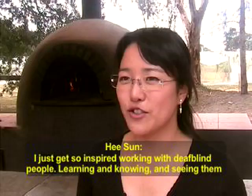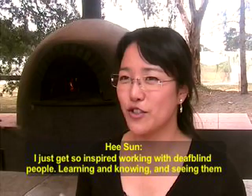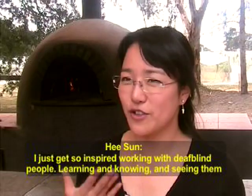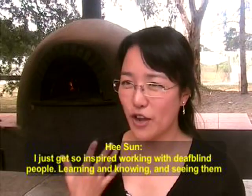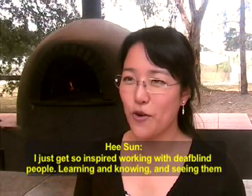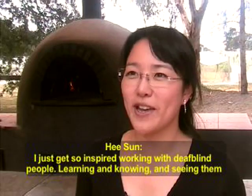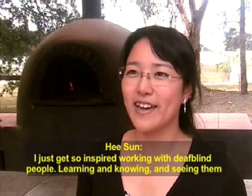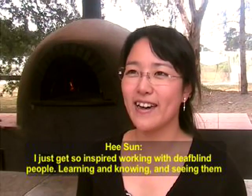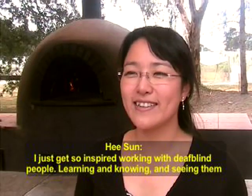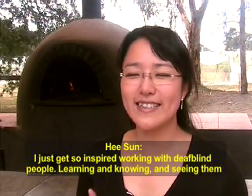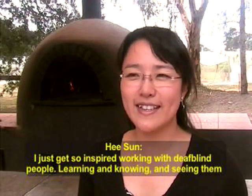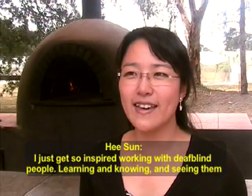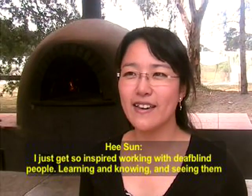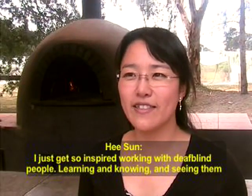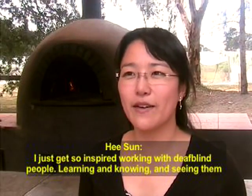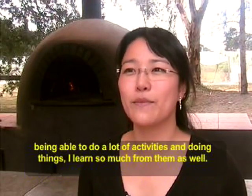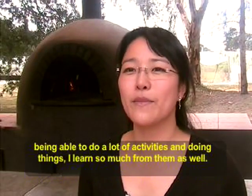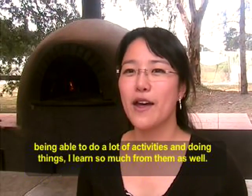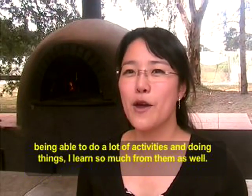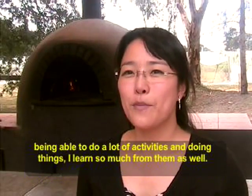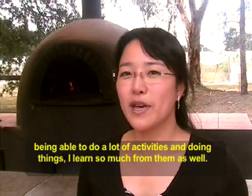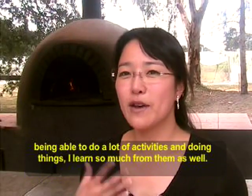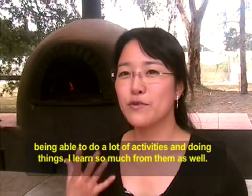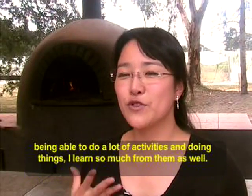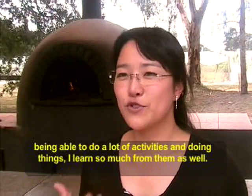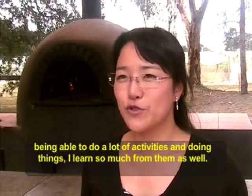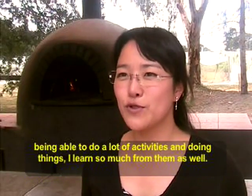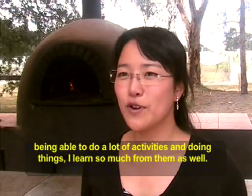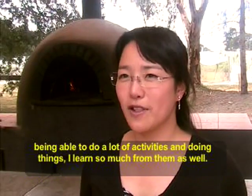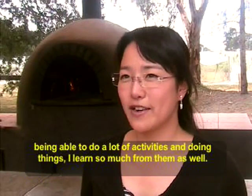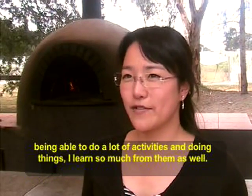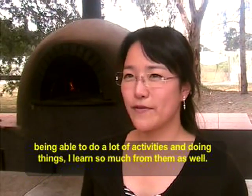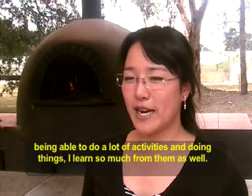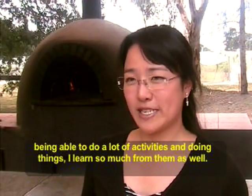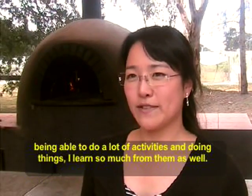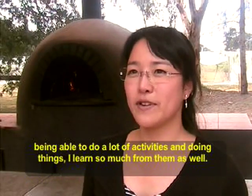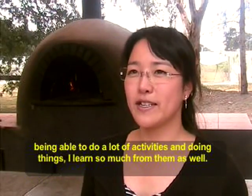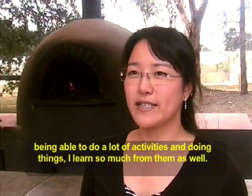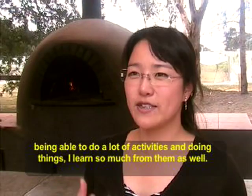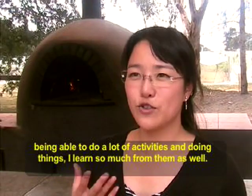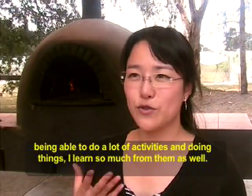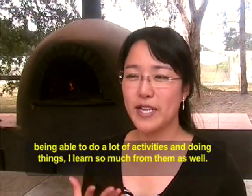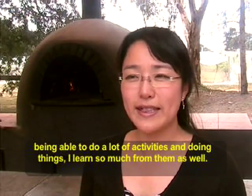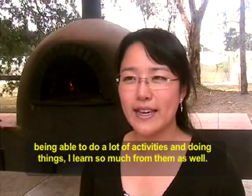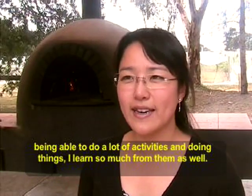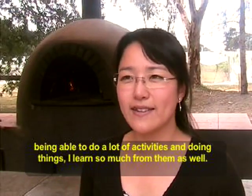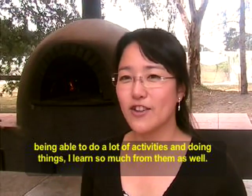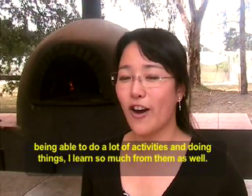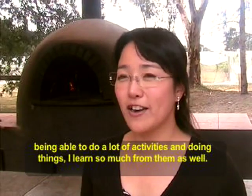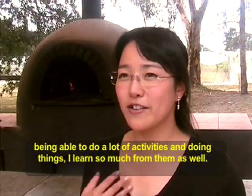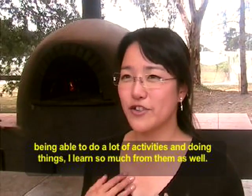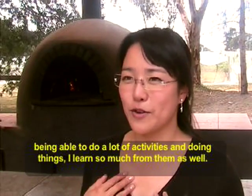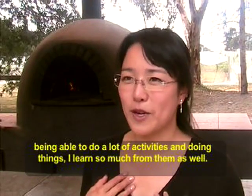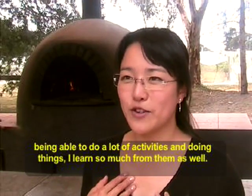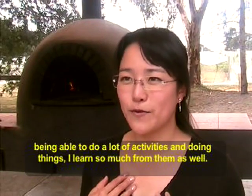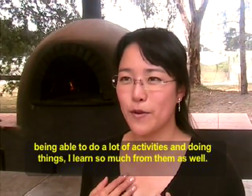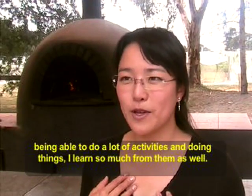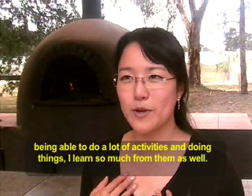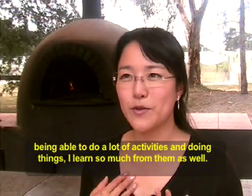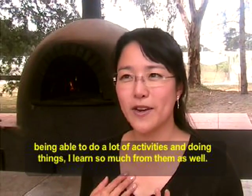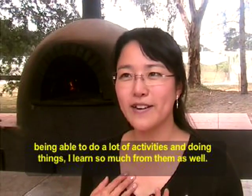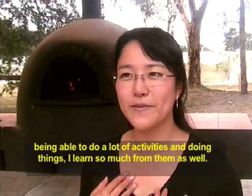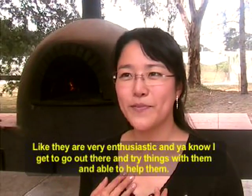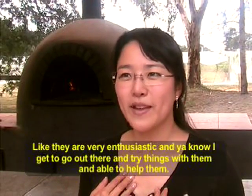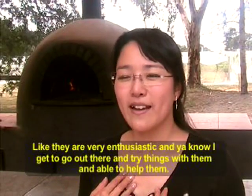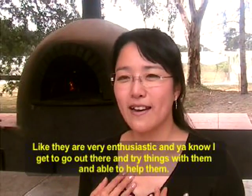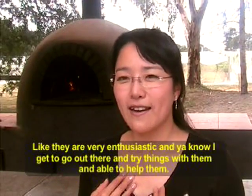learning and knowing and seeing them being able to do a lot of activities and doing things. I learned so much from